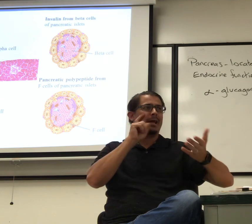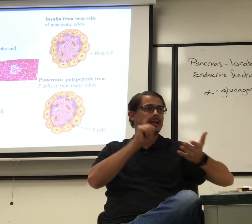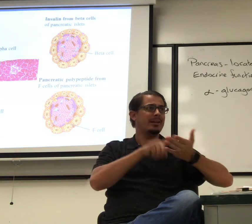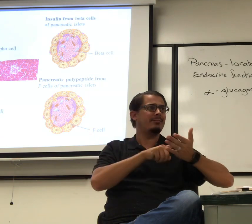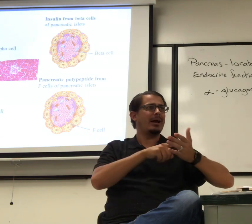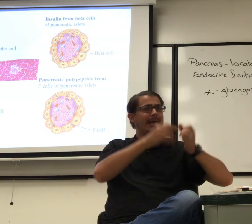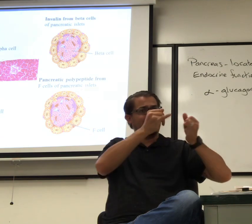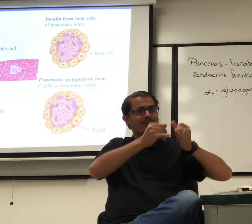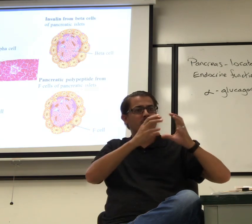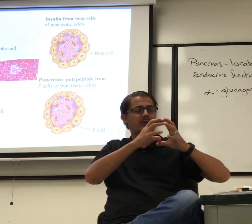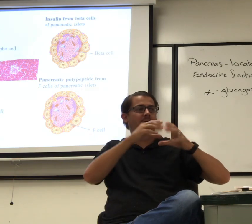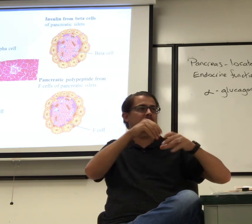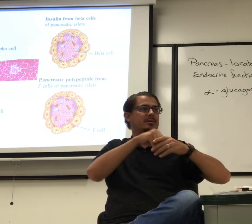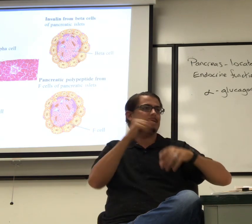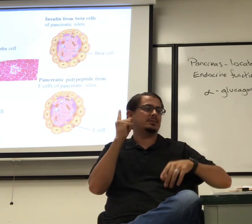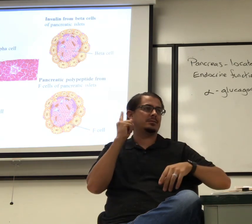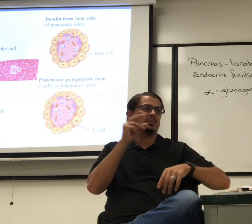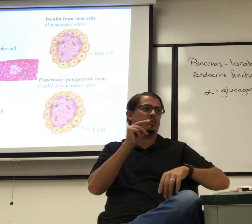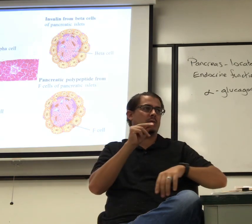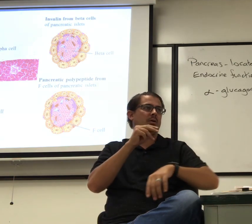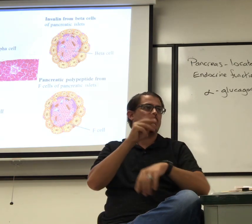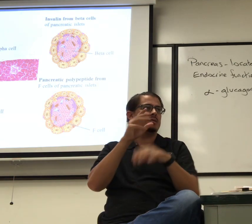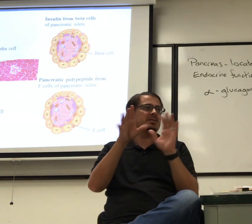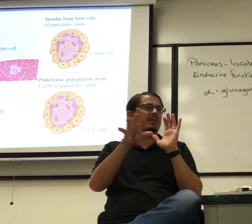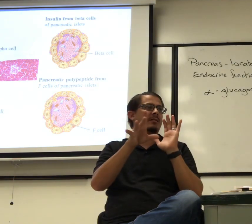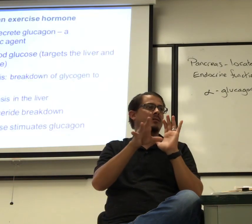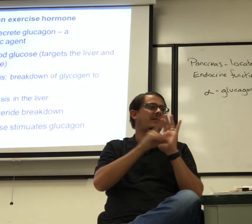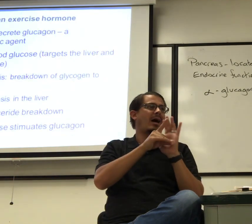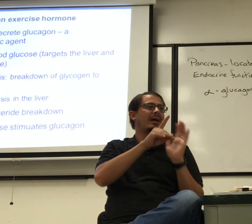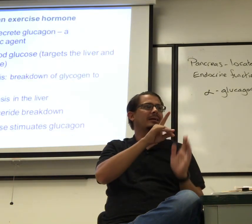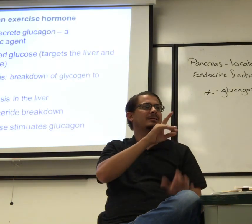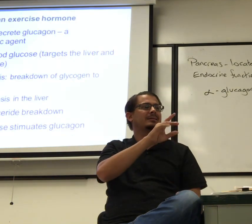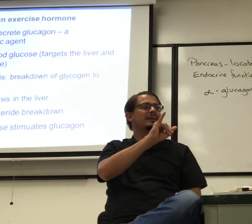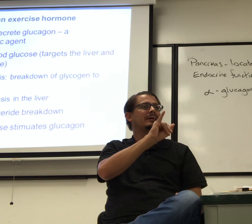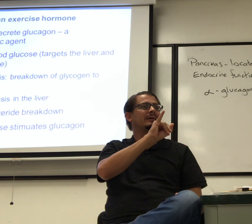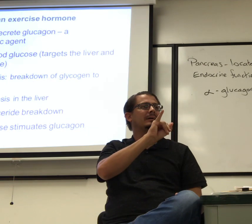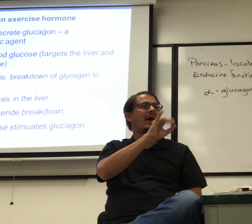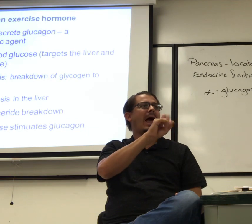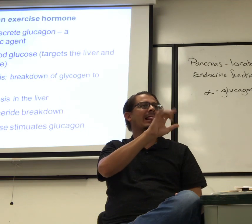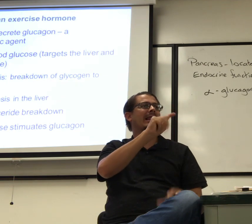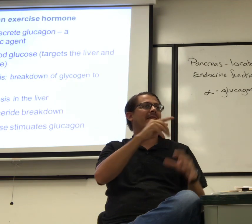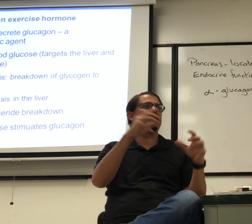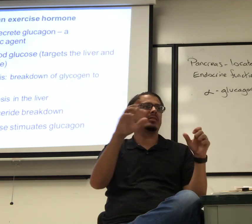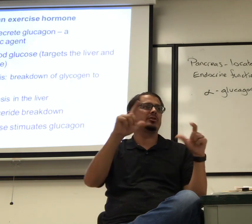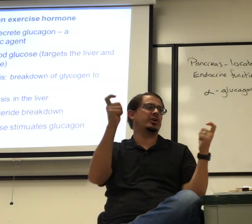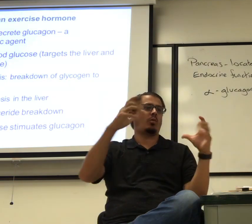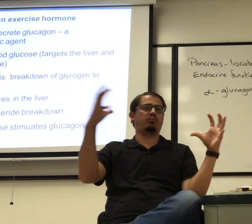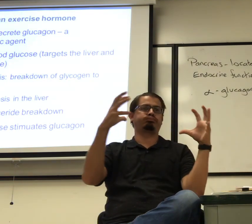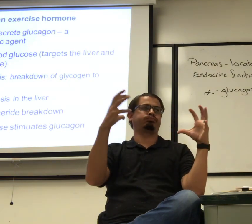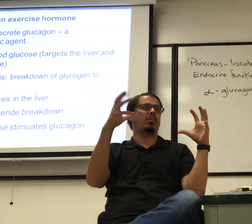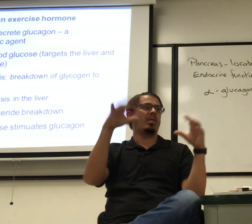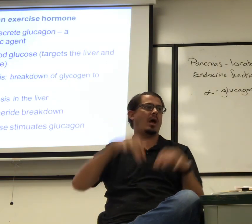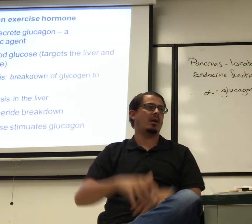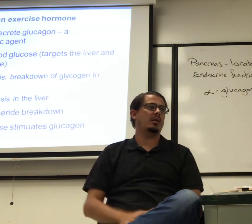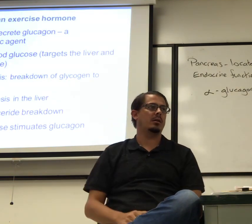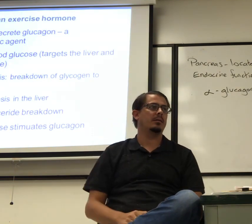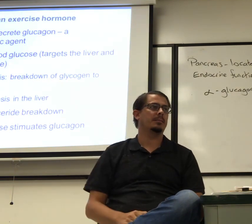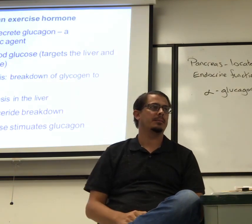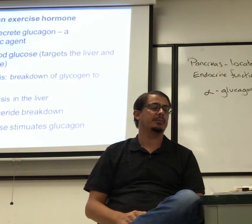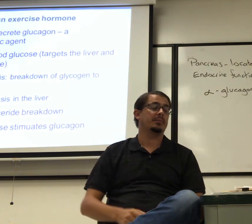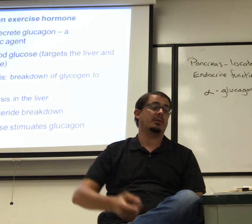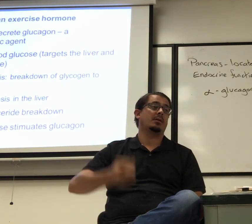You're not expected to identify individual cells in an islet. I mean, you could stain for them, but we're not going to do that. Just